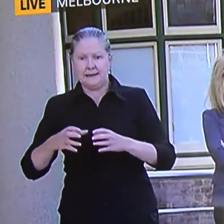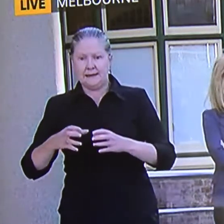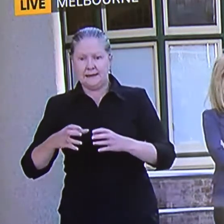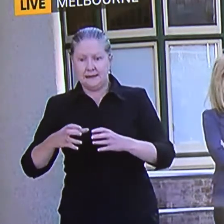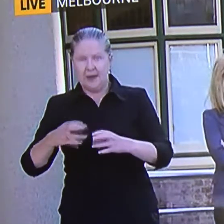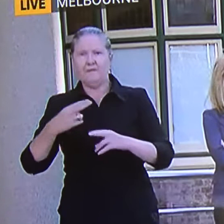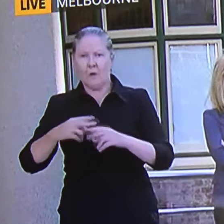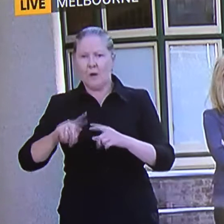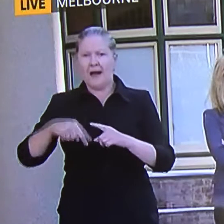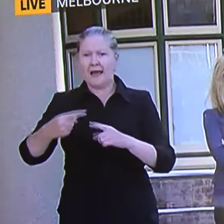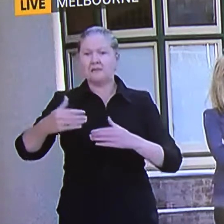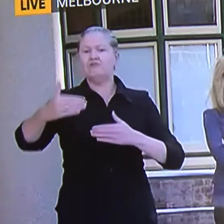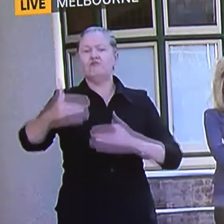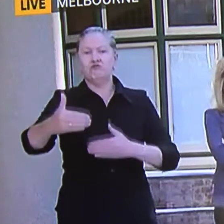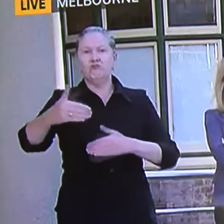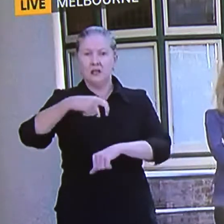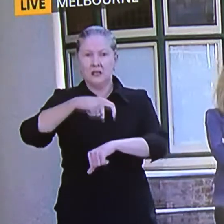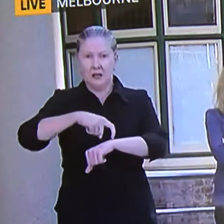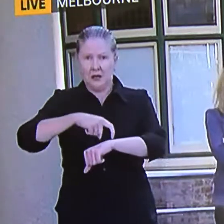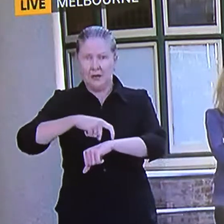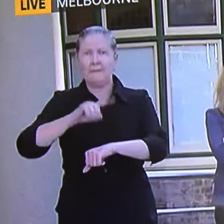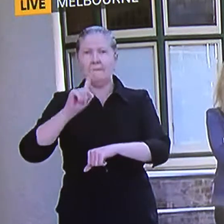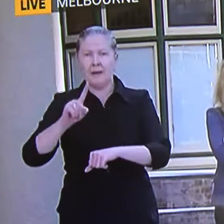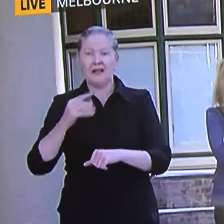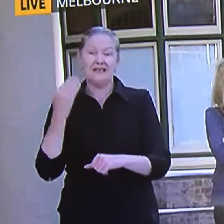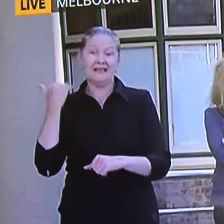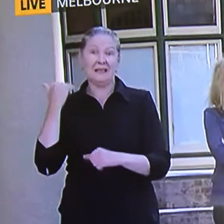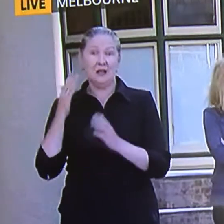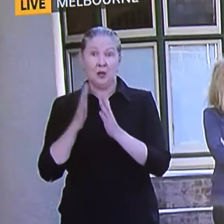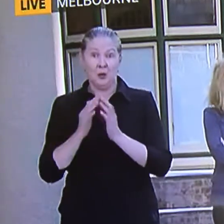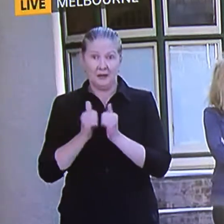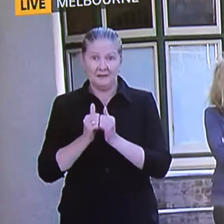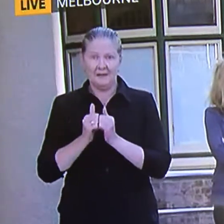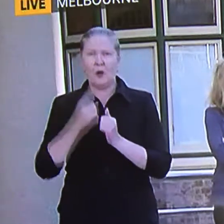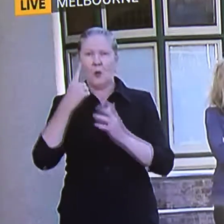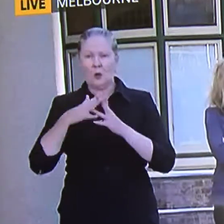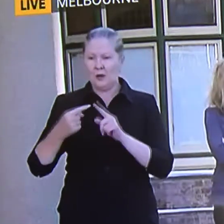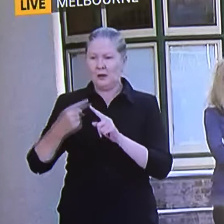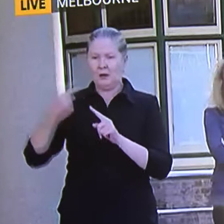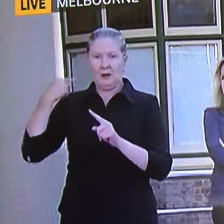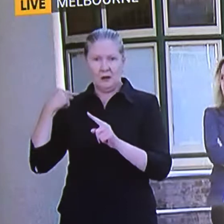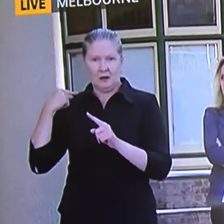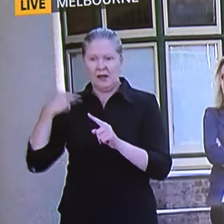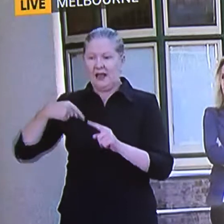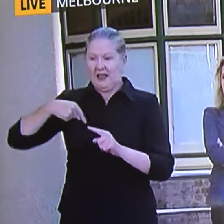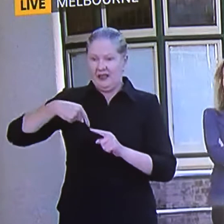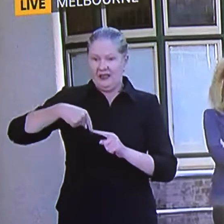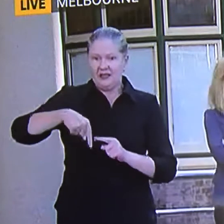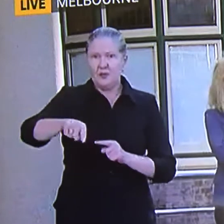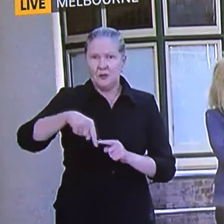the next period of time. But over the weekend, over the last week, throughout the course of this week,